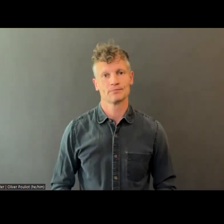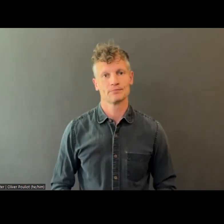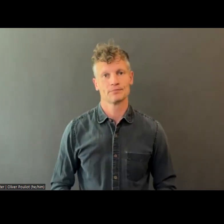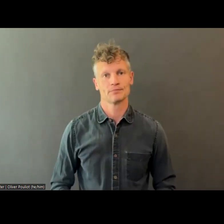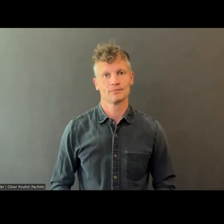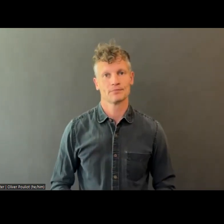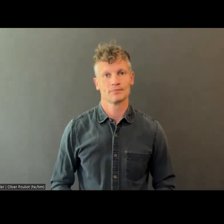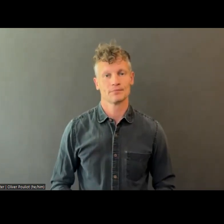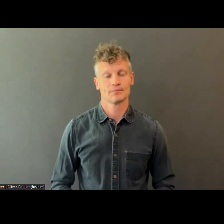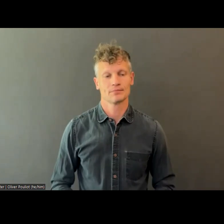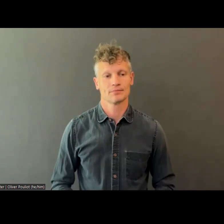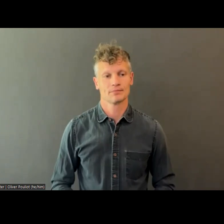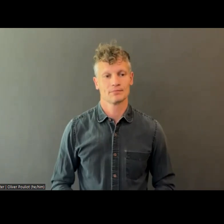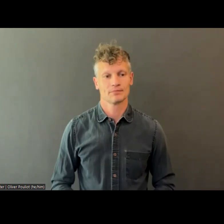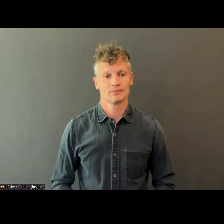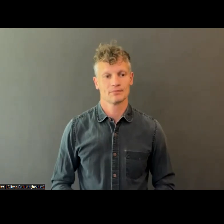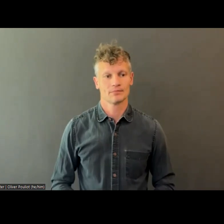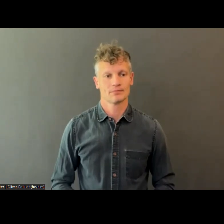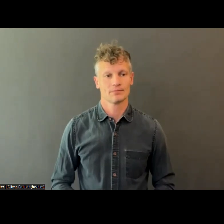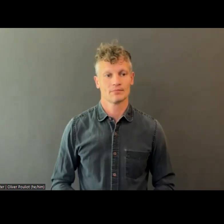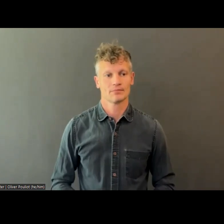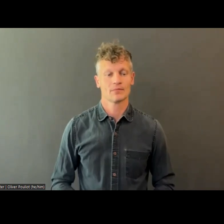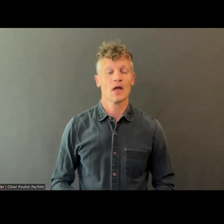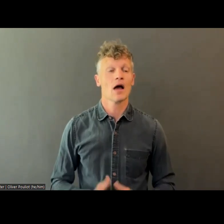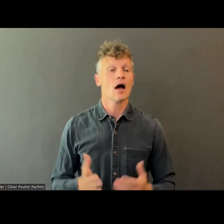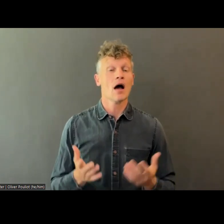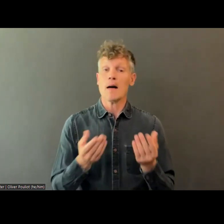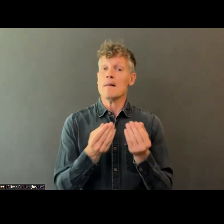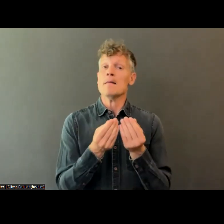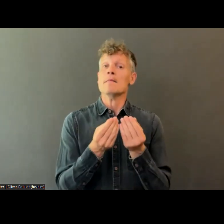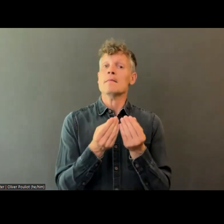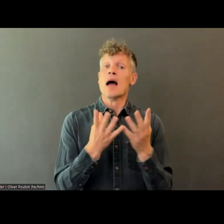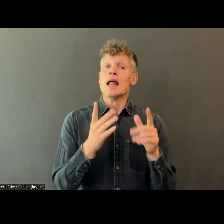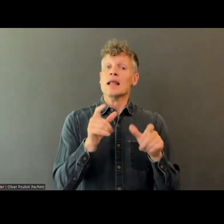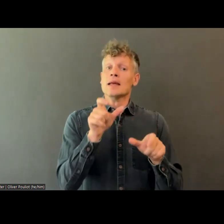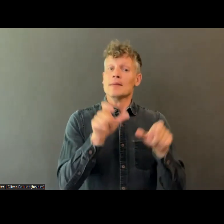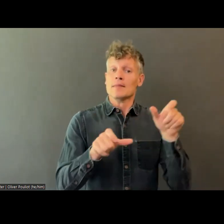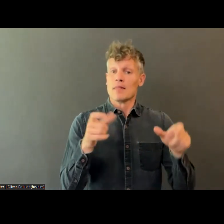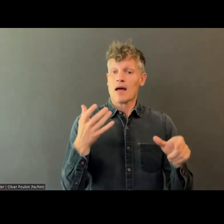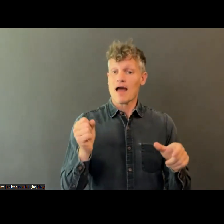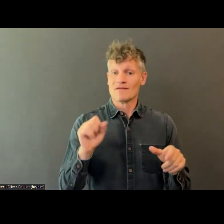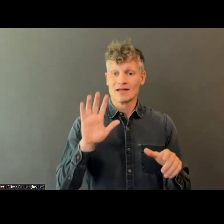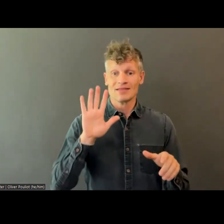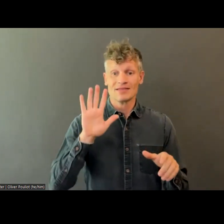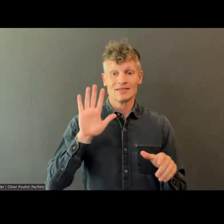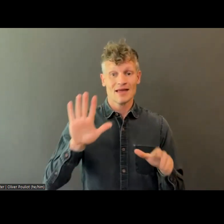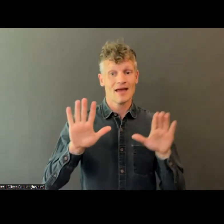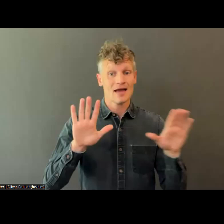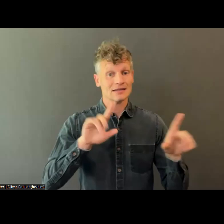databases and try and appreciate who has the right capabilities in this particular